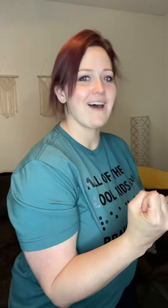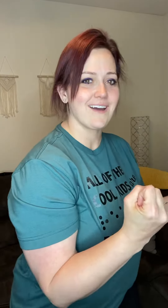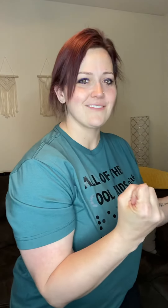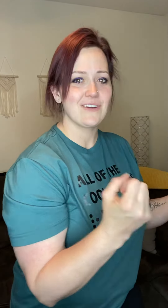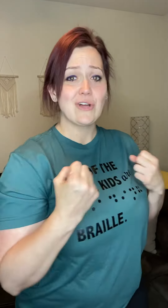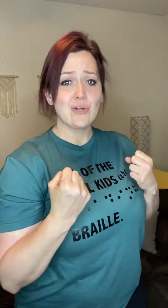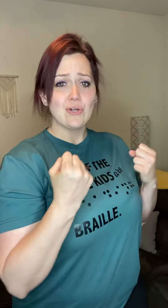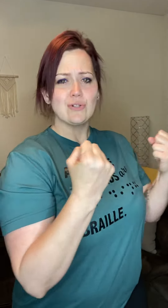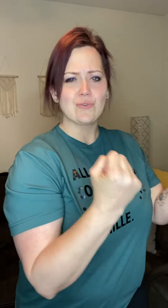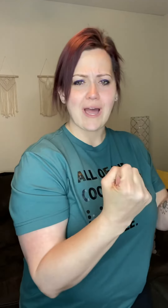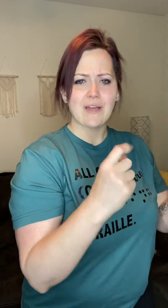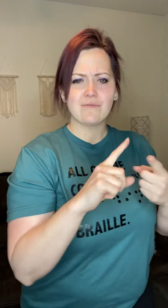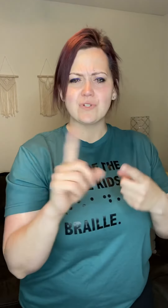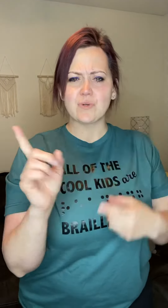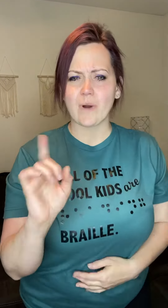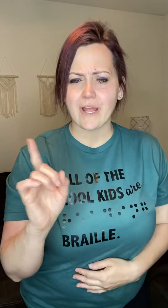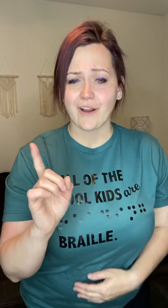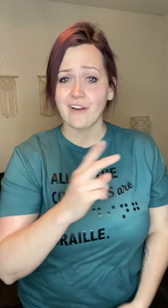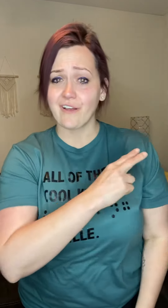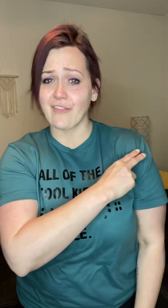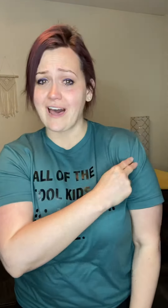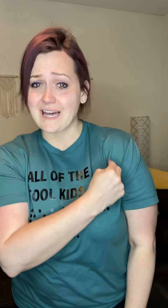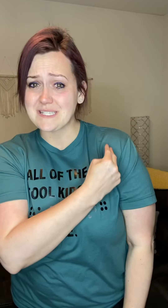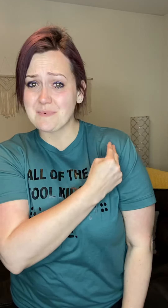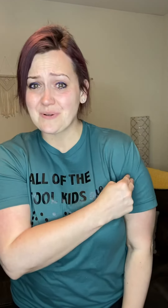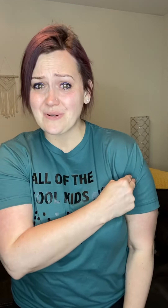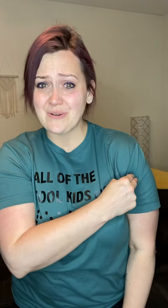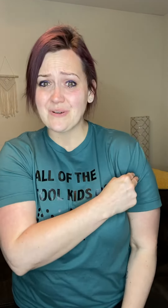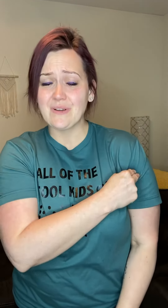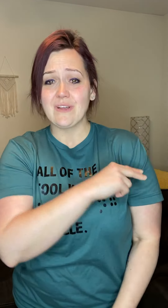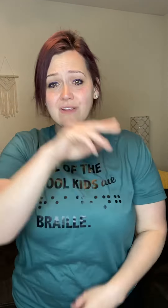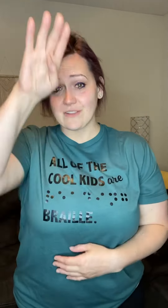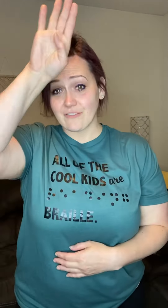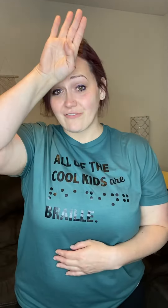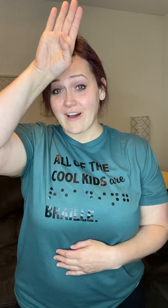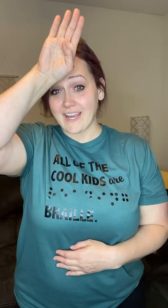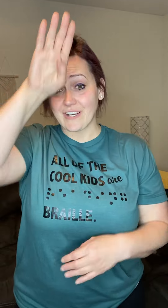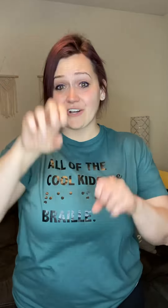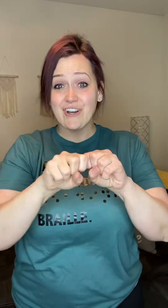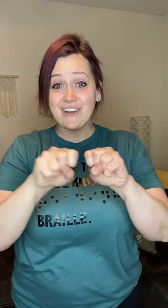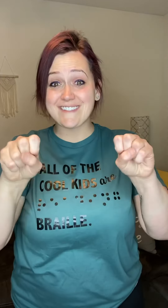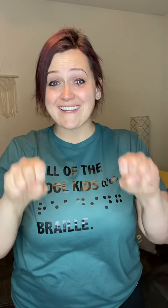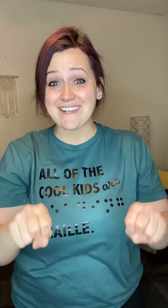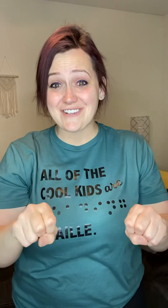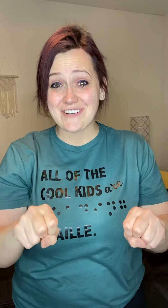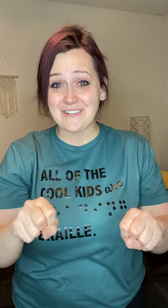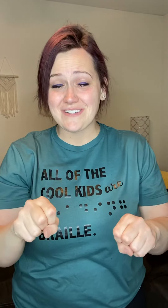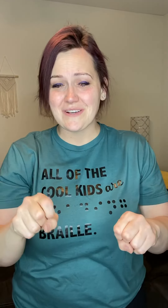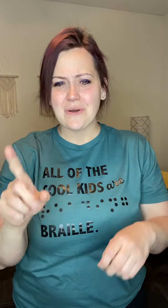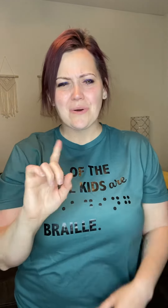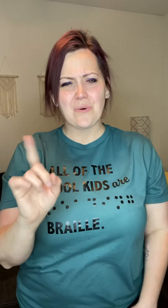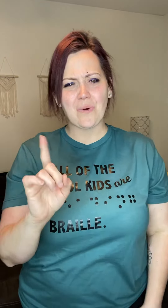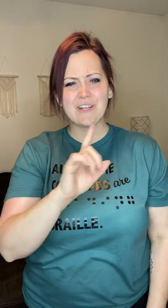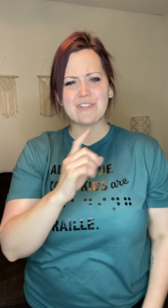Drive. Drive to where? The hospital? The fire station? Where did